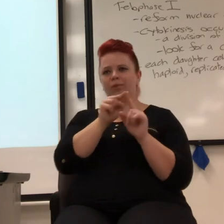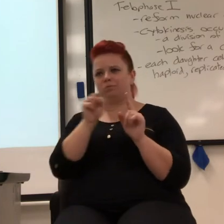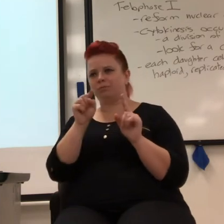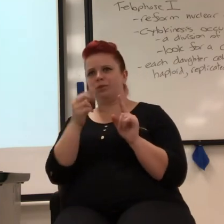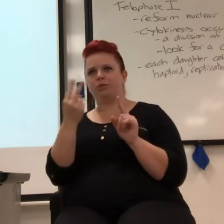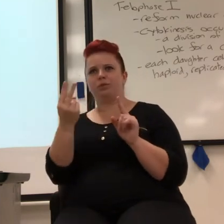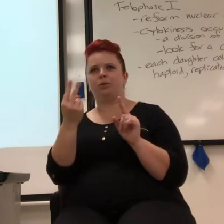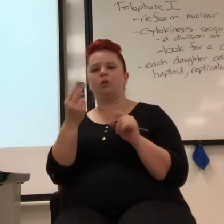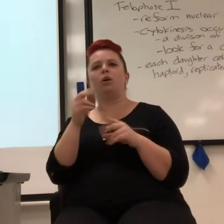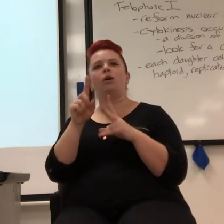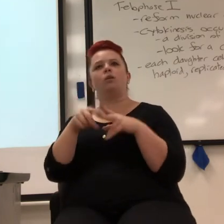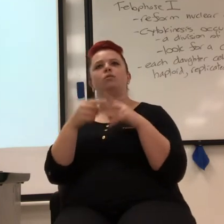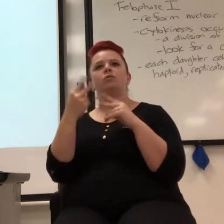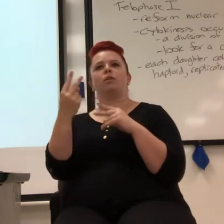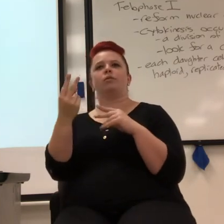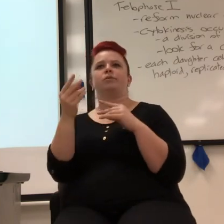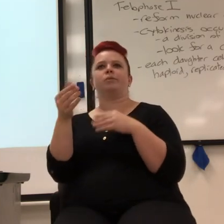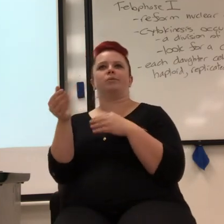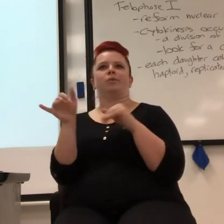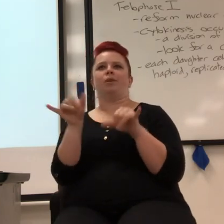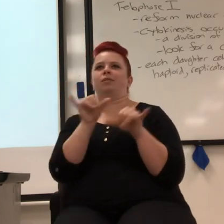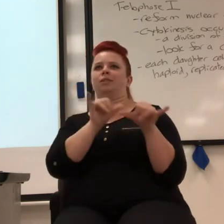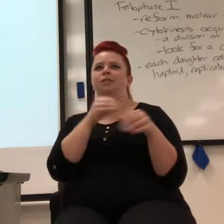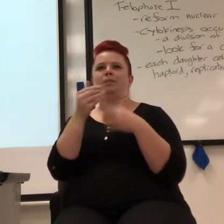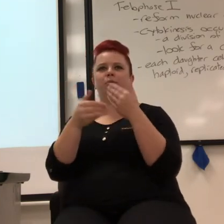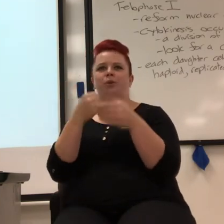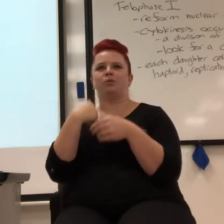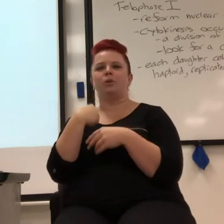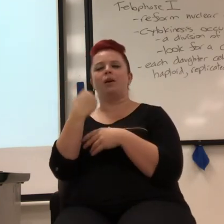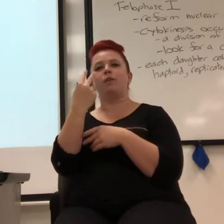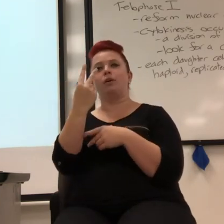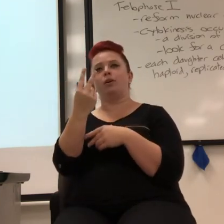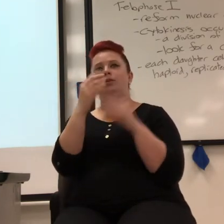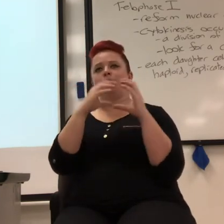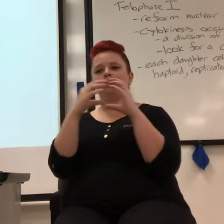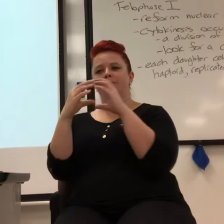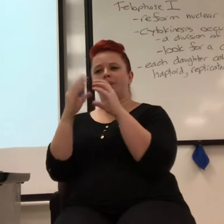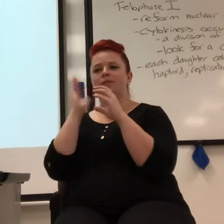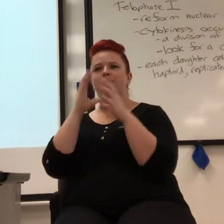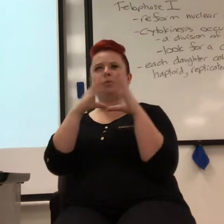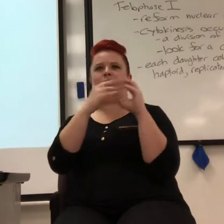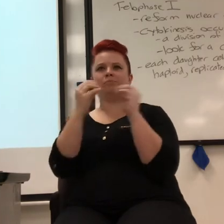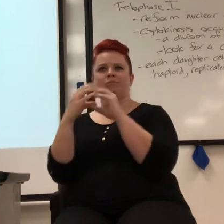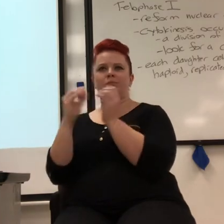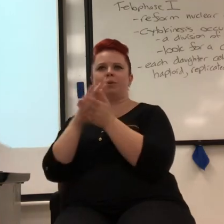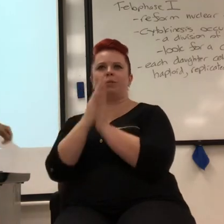along the same progression, now we have two cells that will become four. And we start with prophase two.